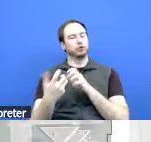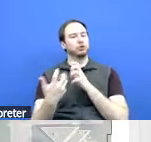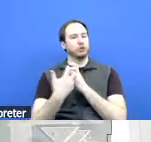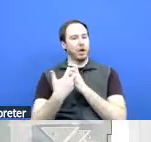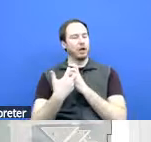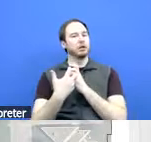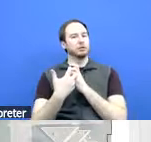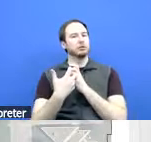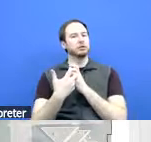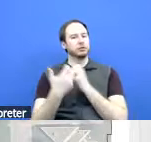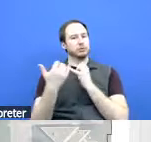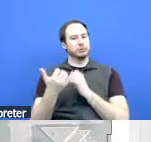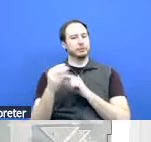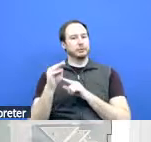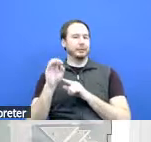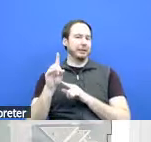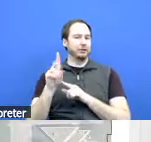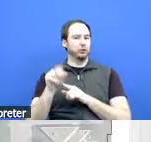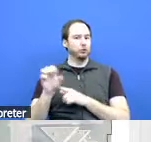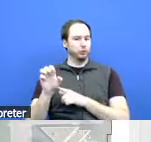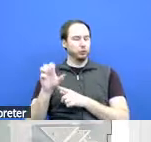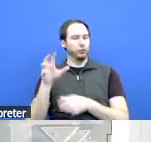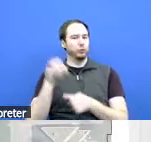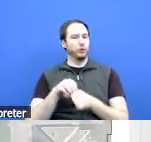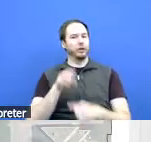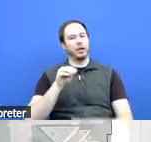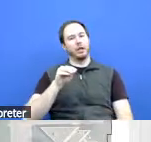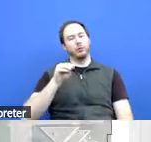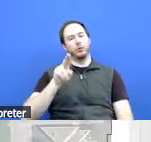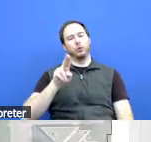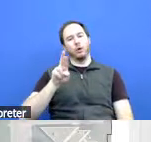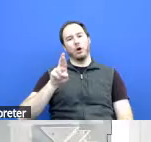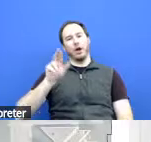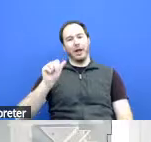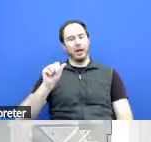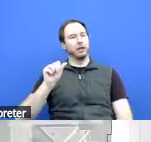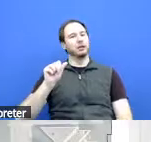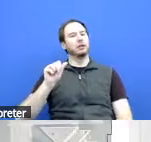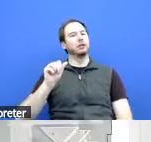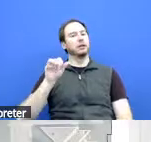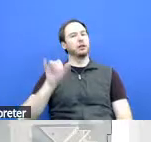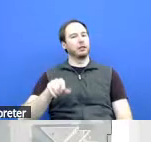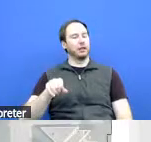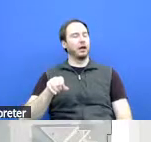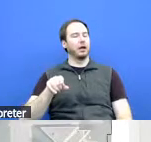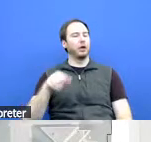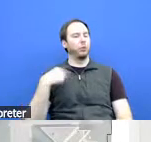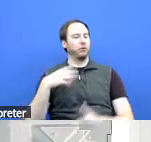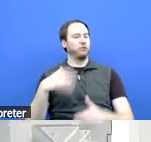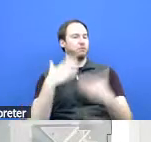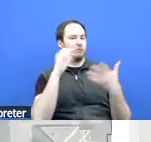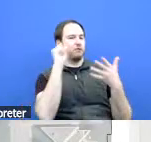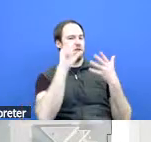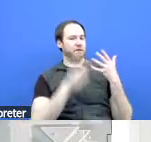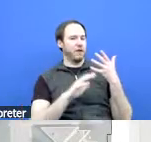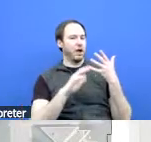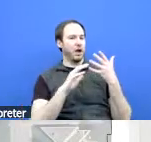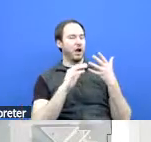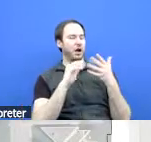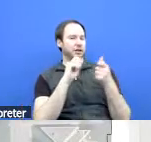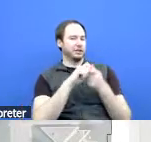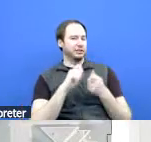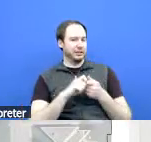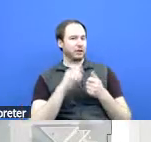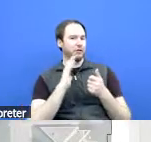adjustment to the mixed use components within the MURA. And those are and we have provided that information in our letter